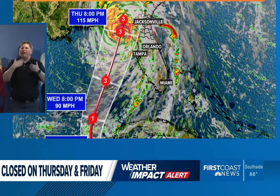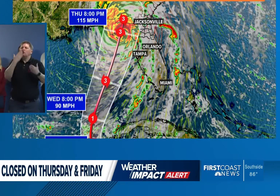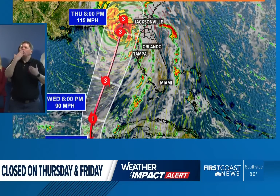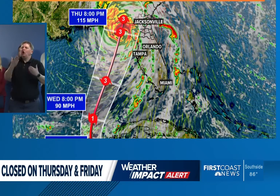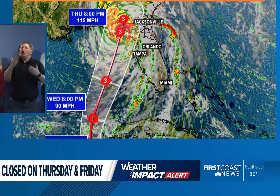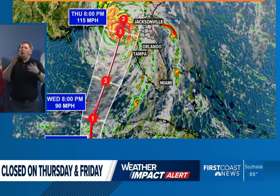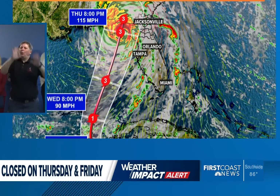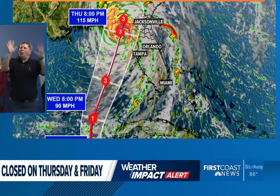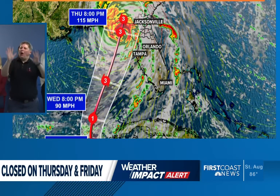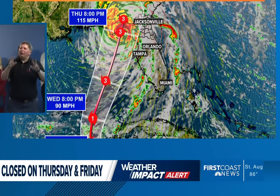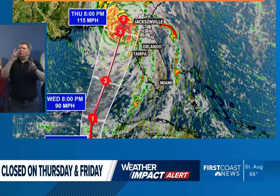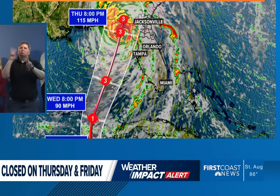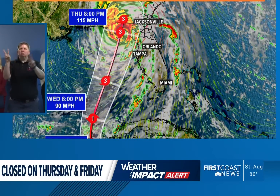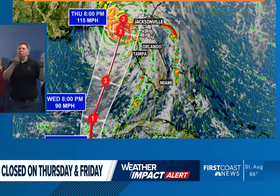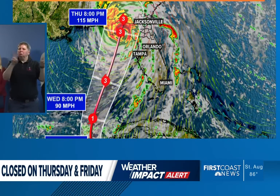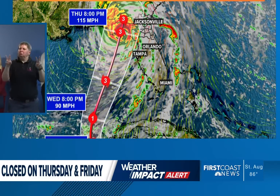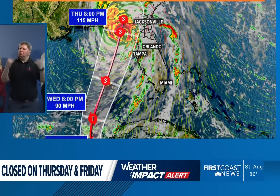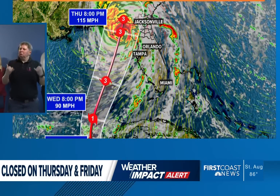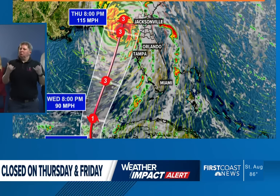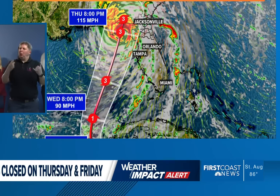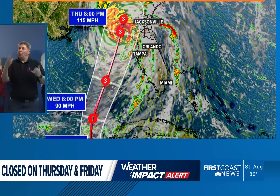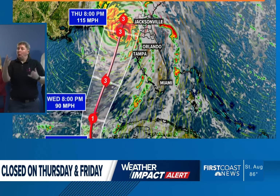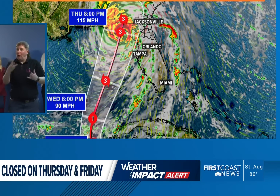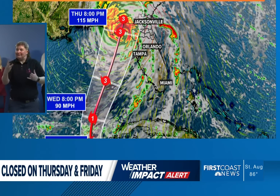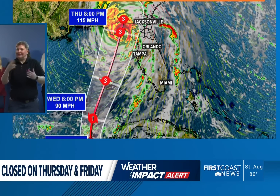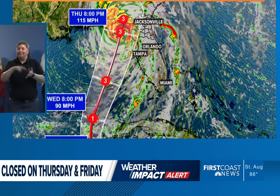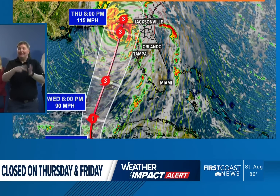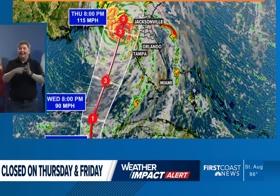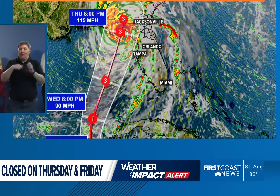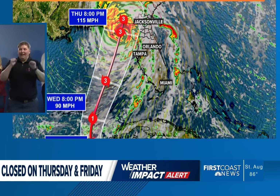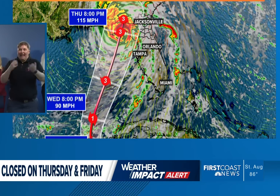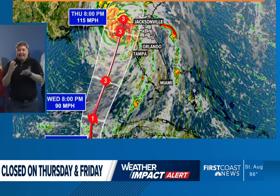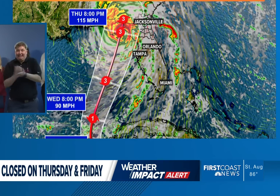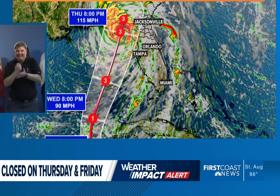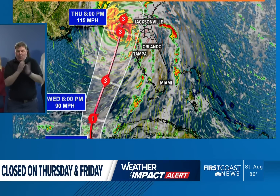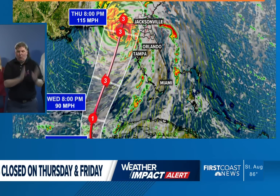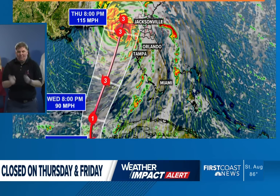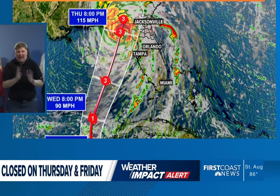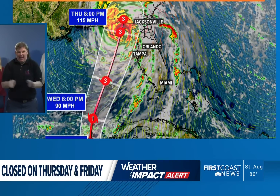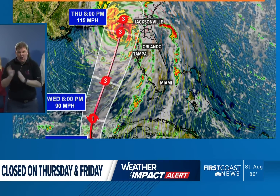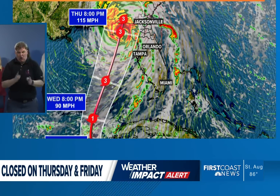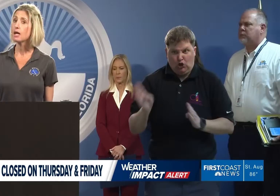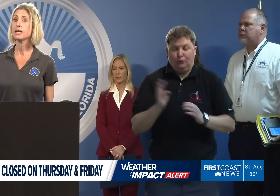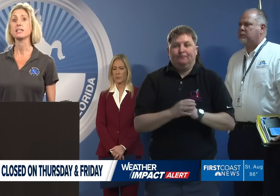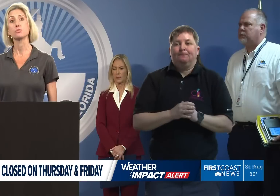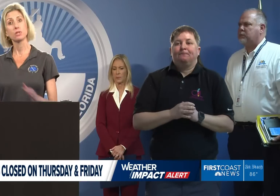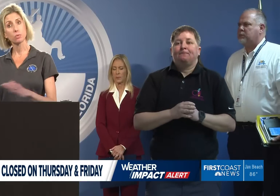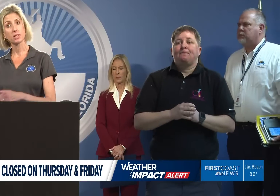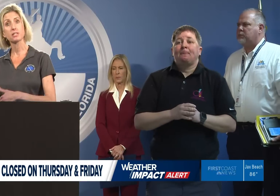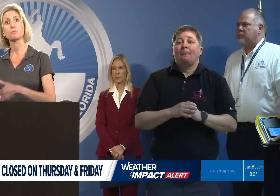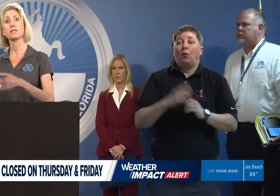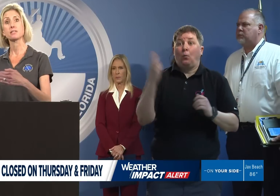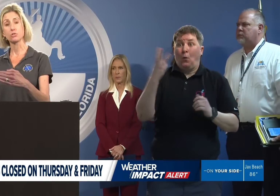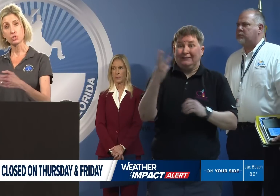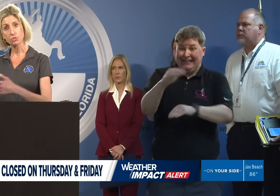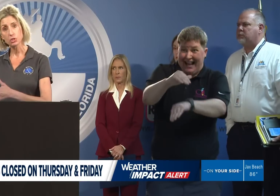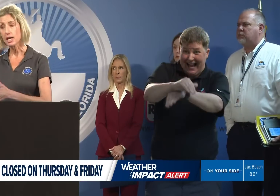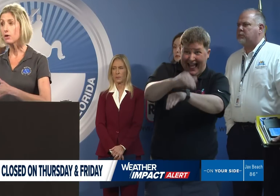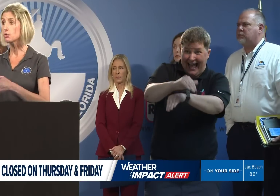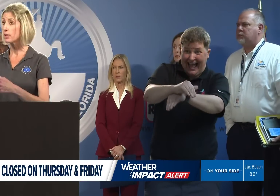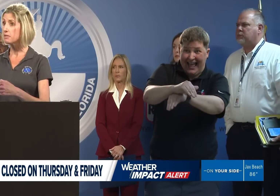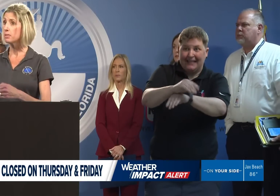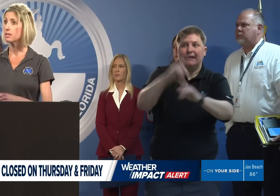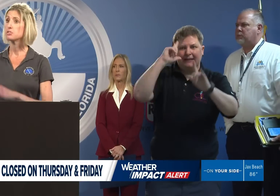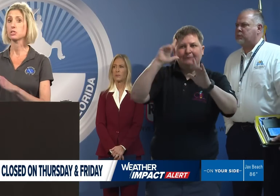today and Wednesday to mitigate and prepare the best we can for tropical storm conditions here. By Wednesday night is when we're going to expect those